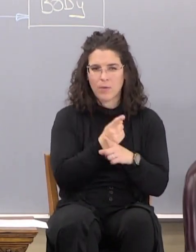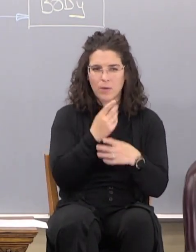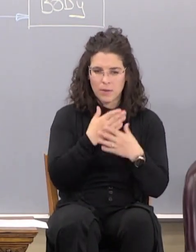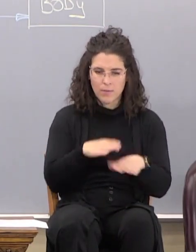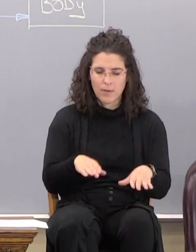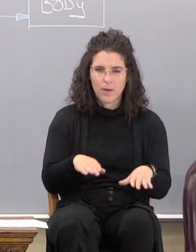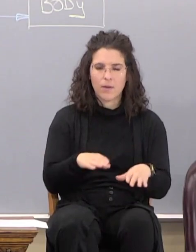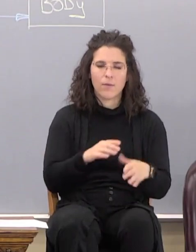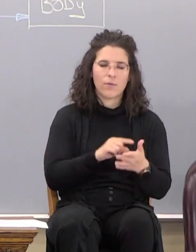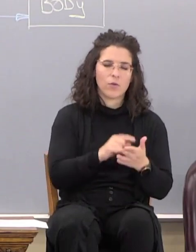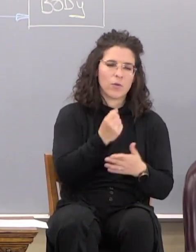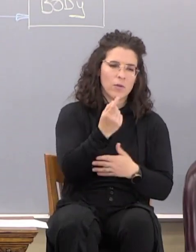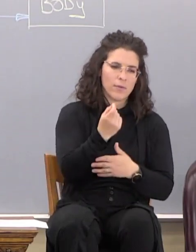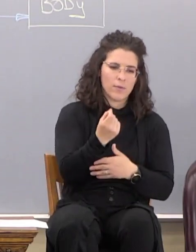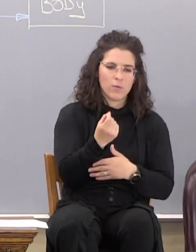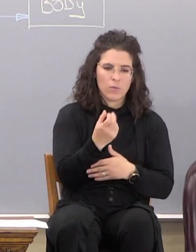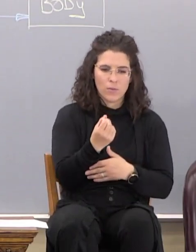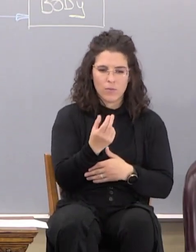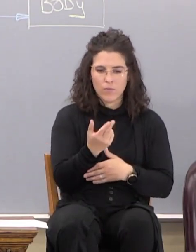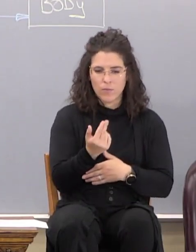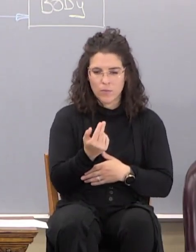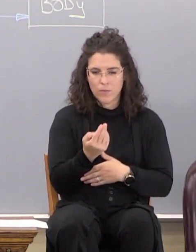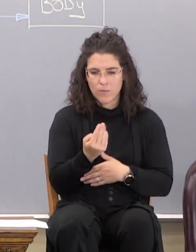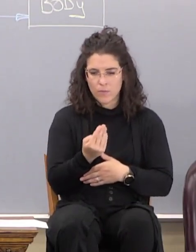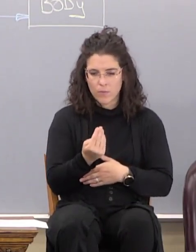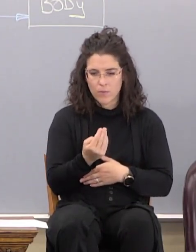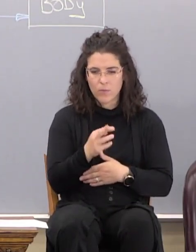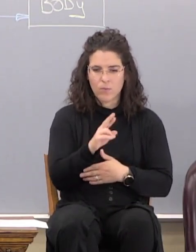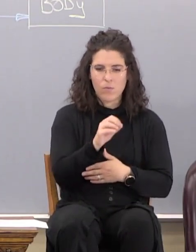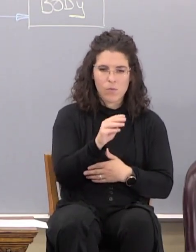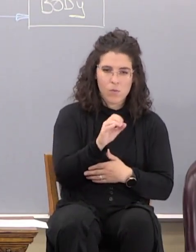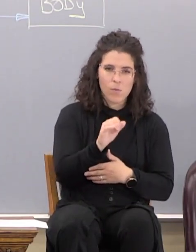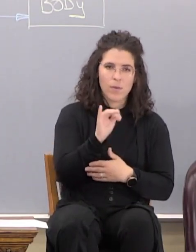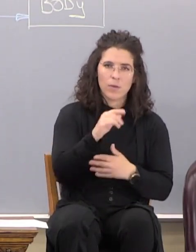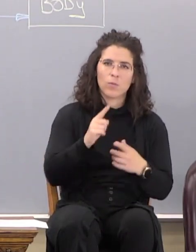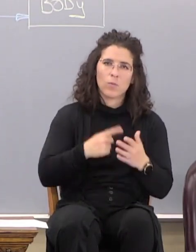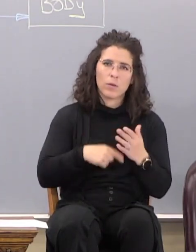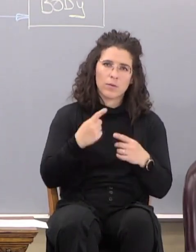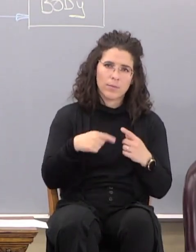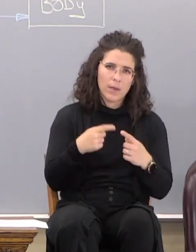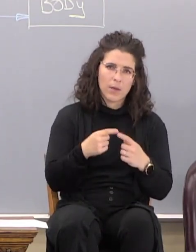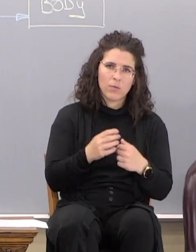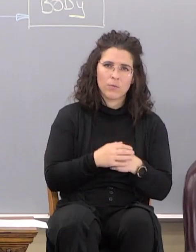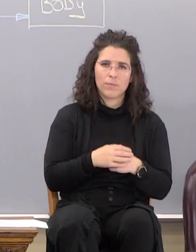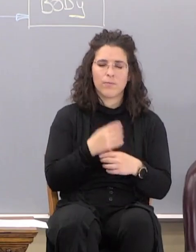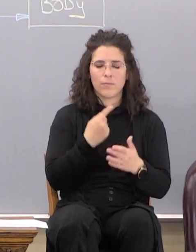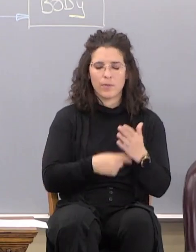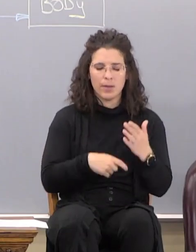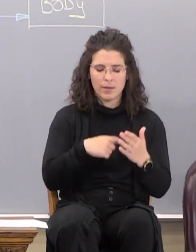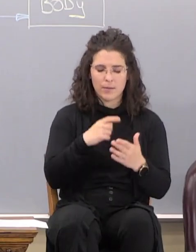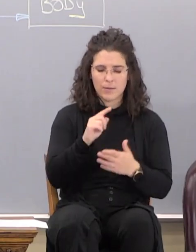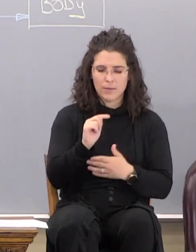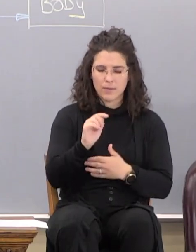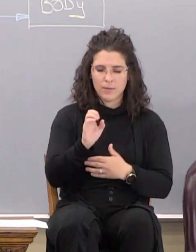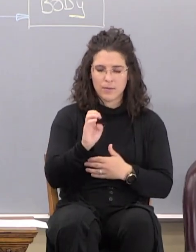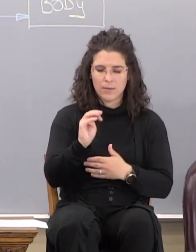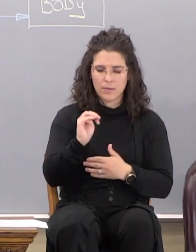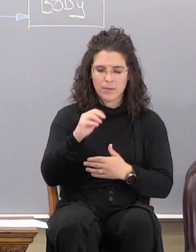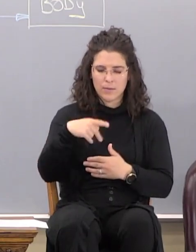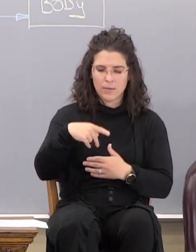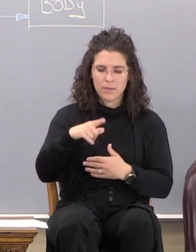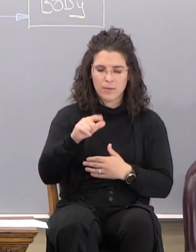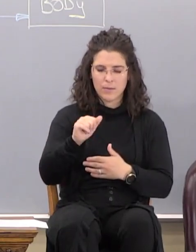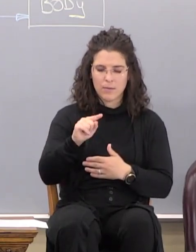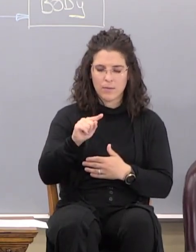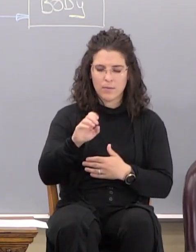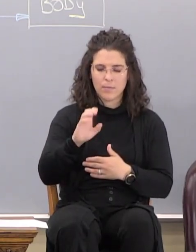verse 11, 12, 13, 14 of Romans, that's what it's about. That's the template. That's how you become fruitful unto